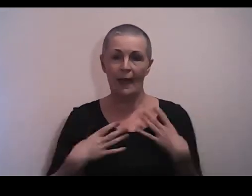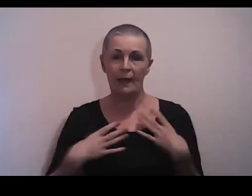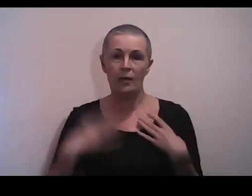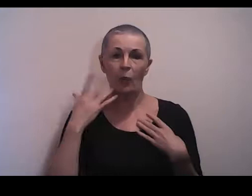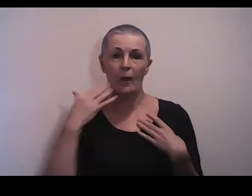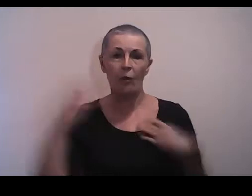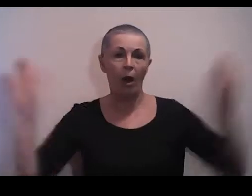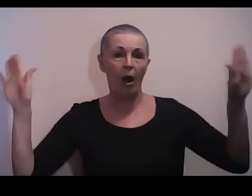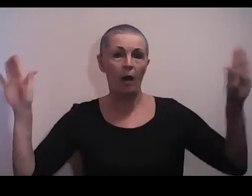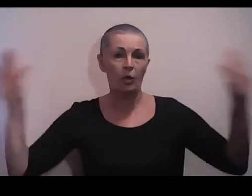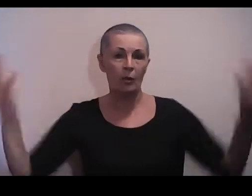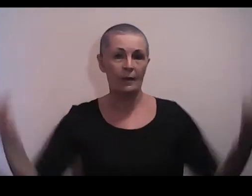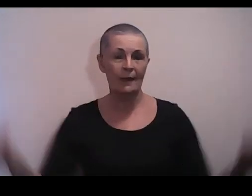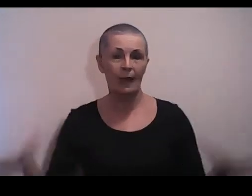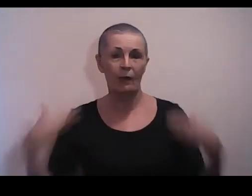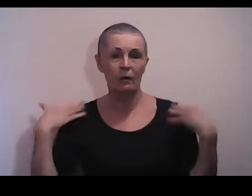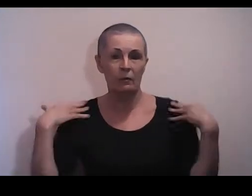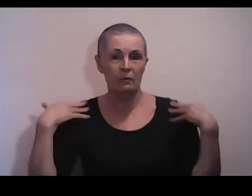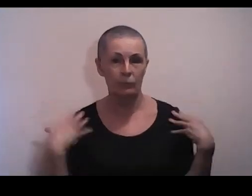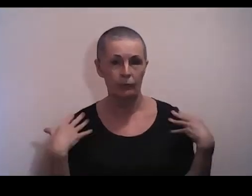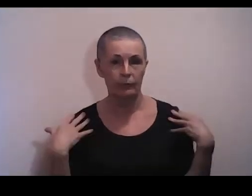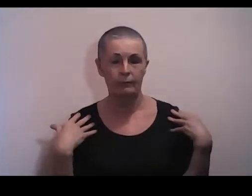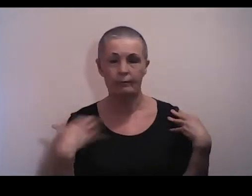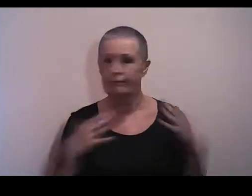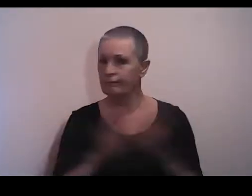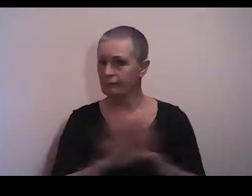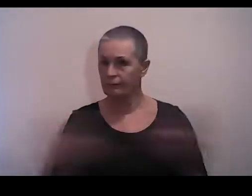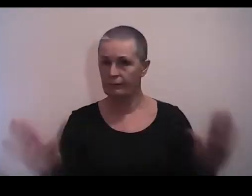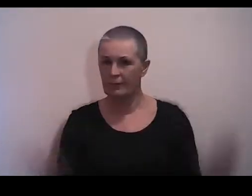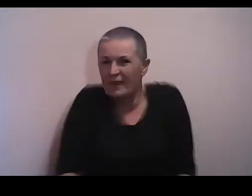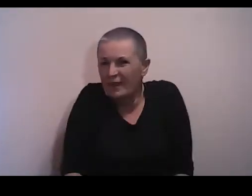Avoid hunching, keep them down.